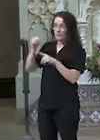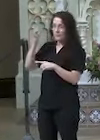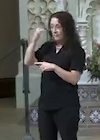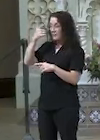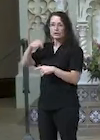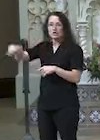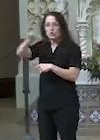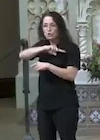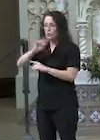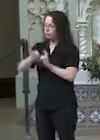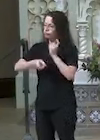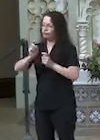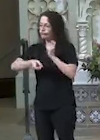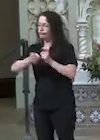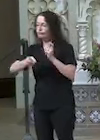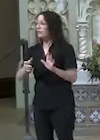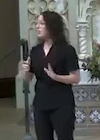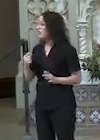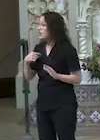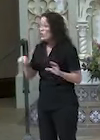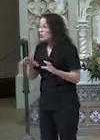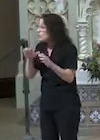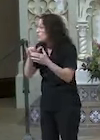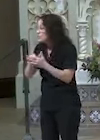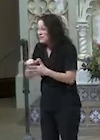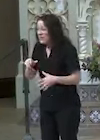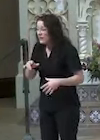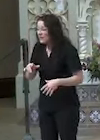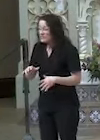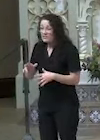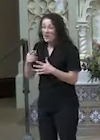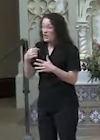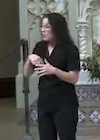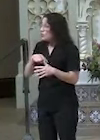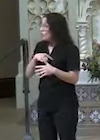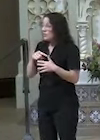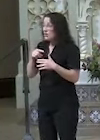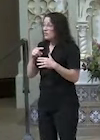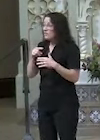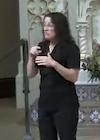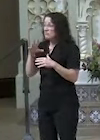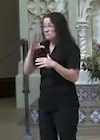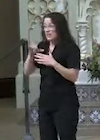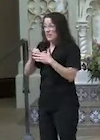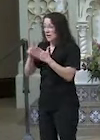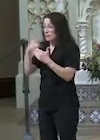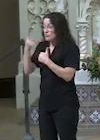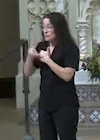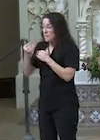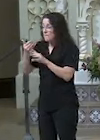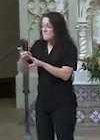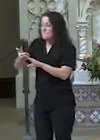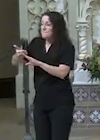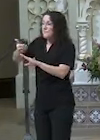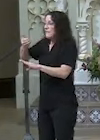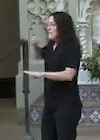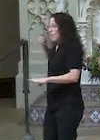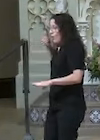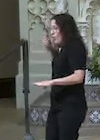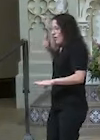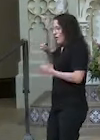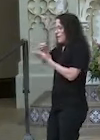you. We made that leap. We did that project before there was a rebate.